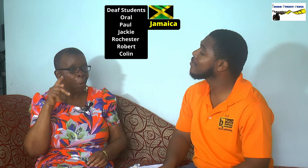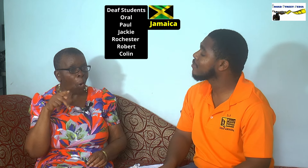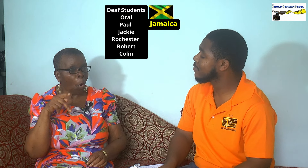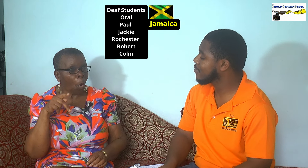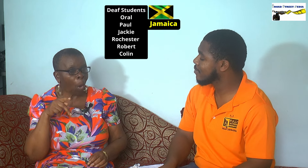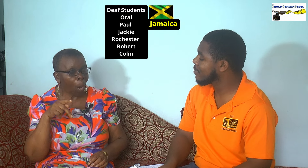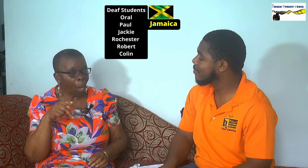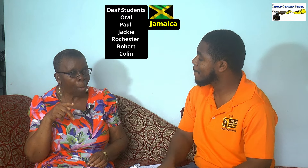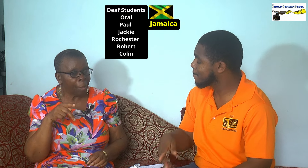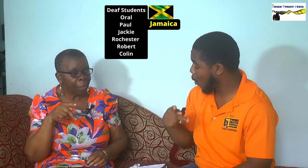Paul,